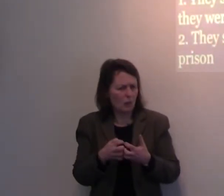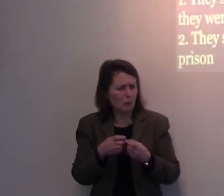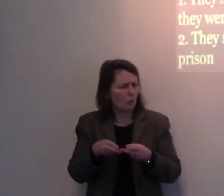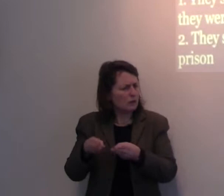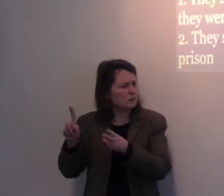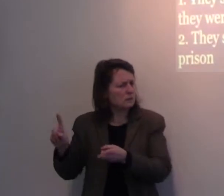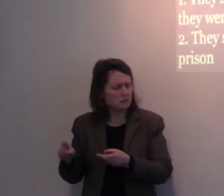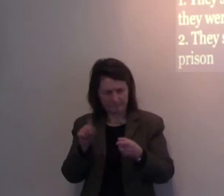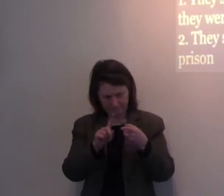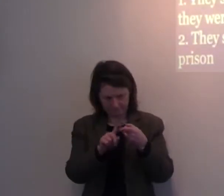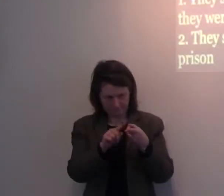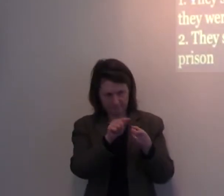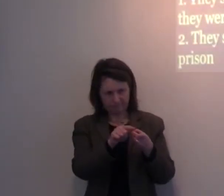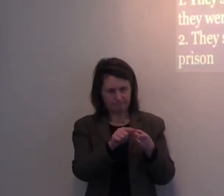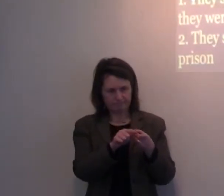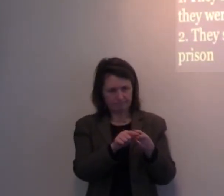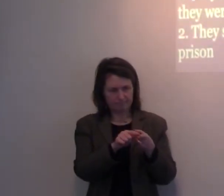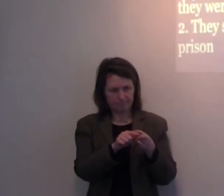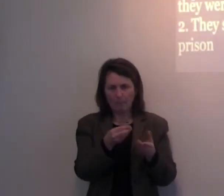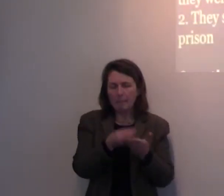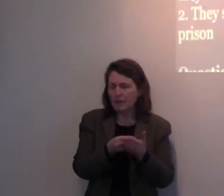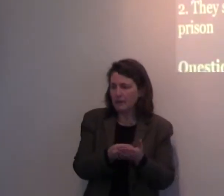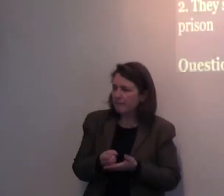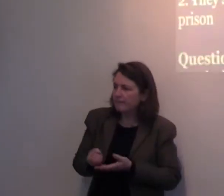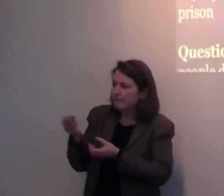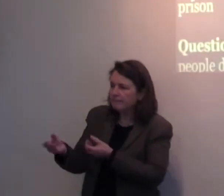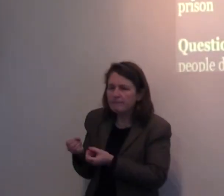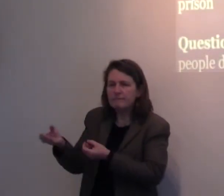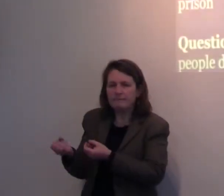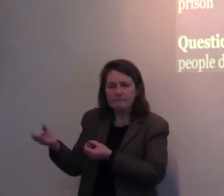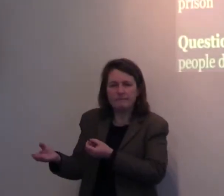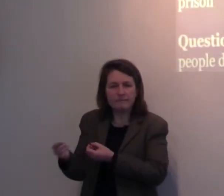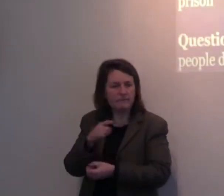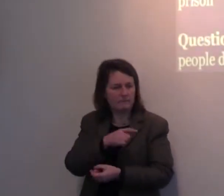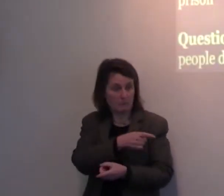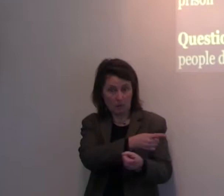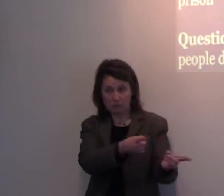Number one, they sent him money, even though they were poor themselves.